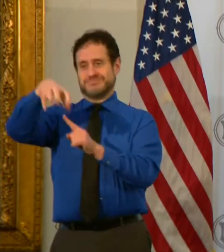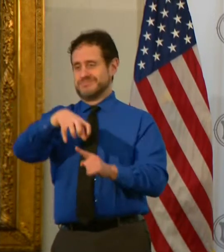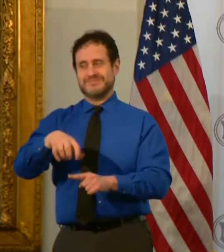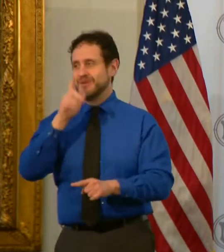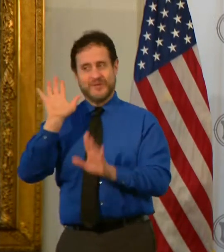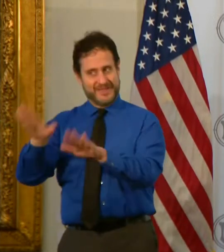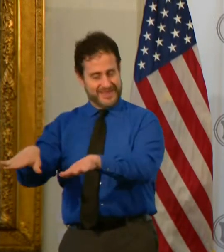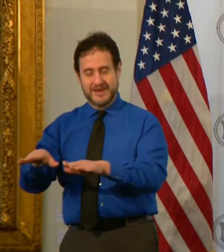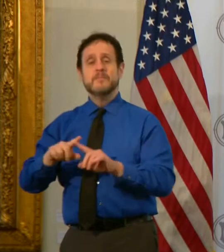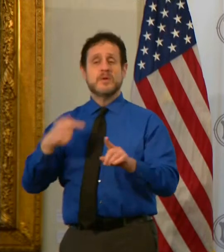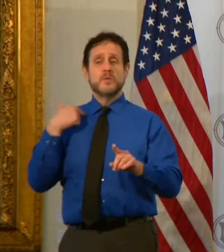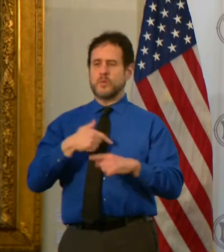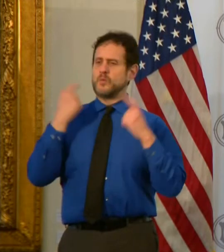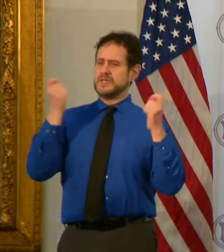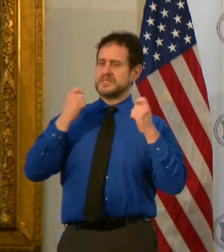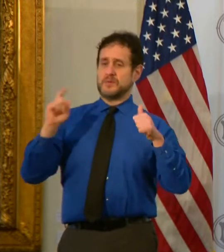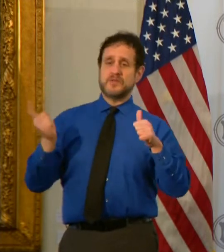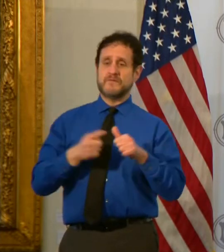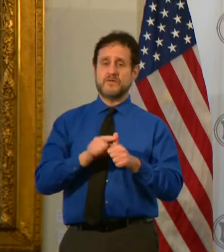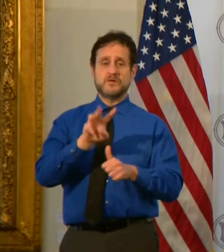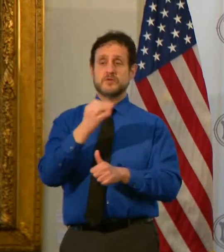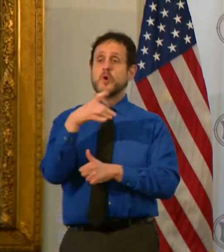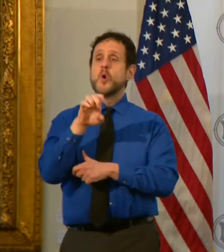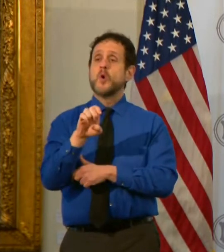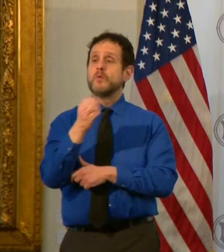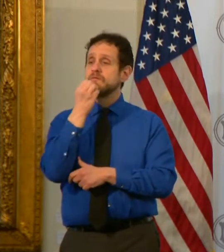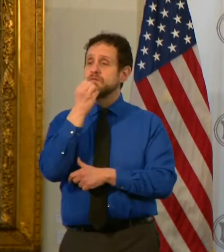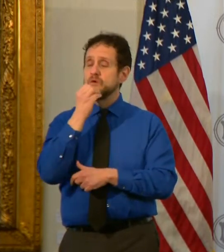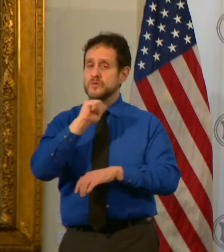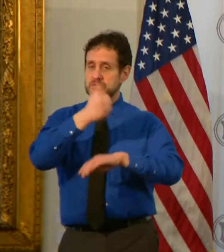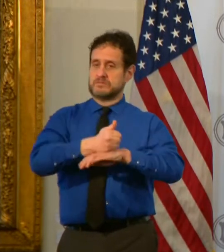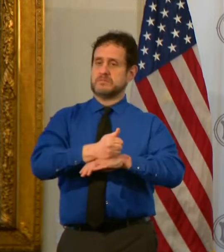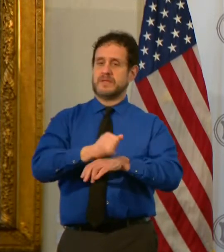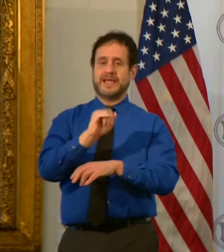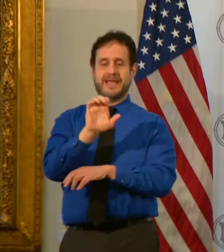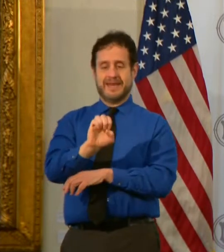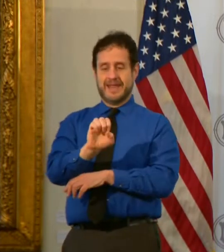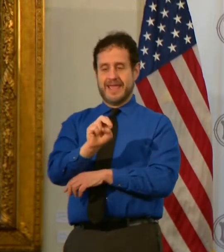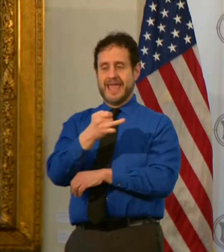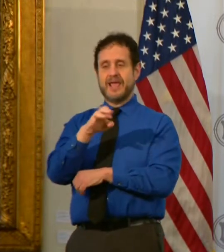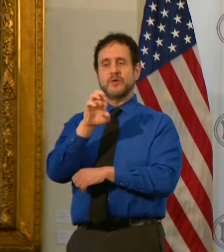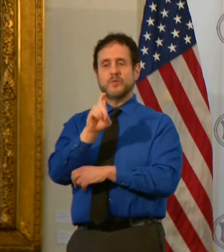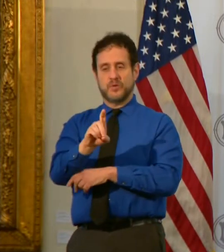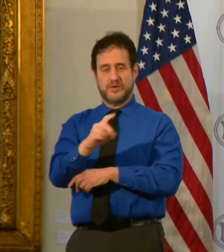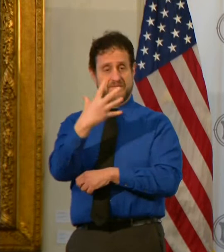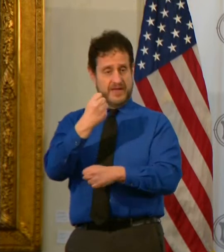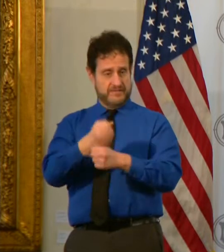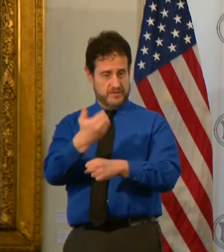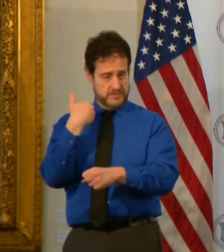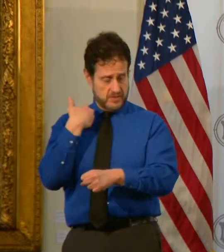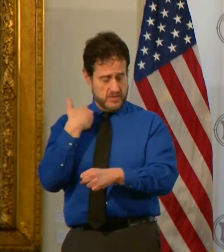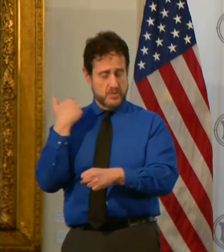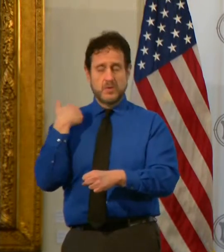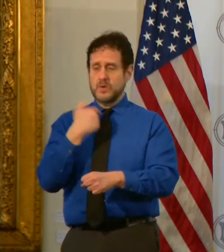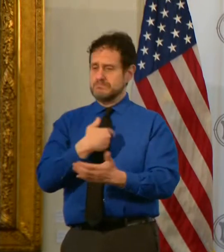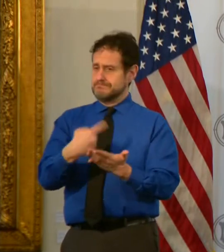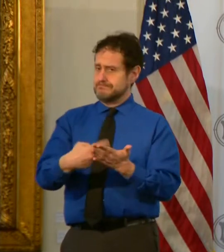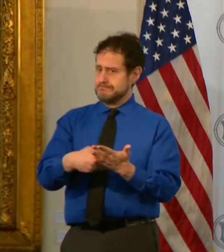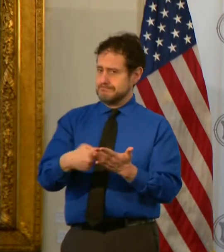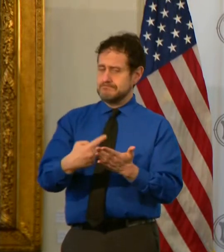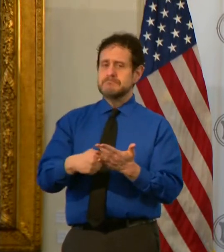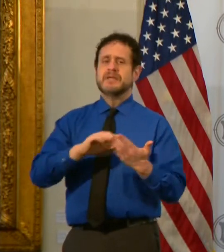We celebrated the first Whole Foods in Inglewood 5 years ago. We talked about the fact that the city is